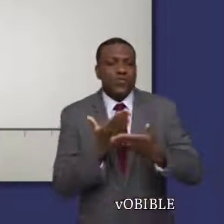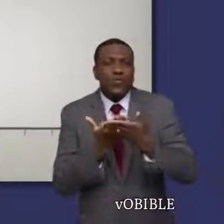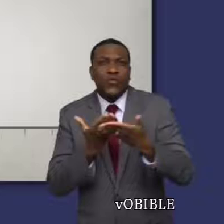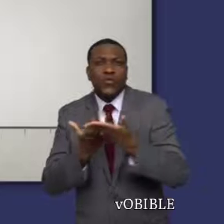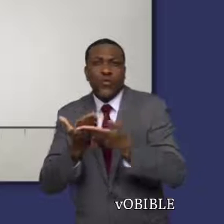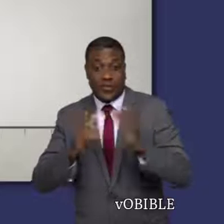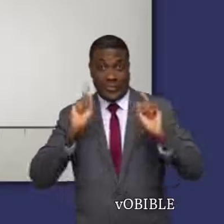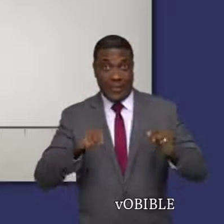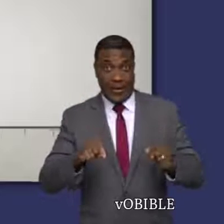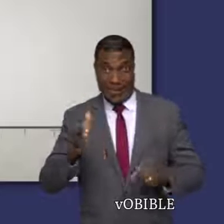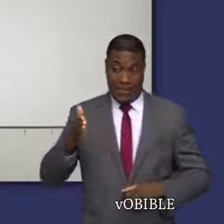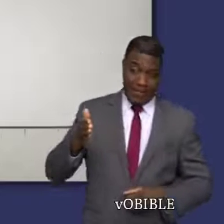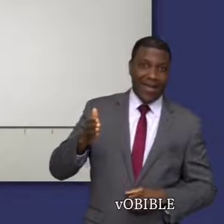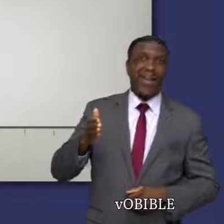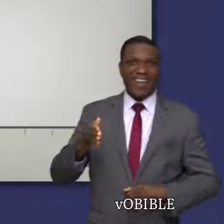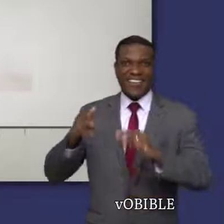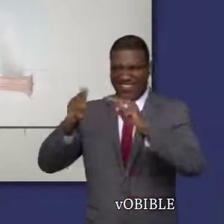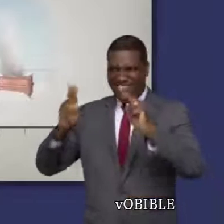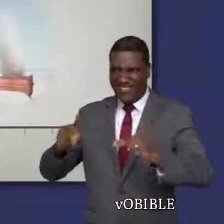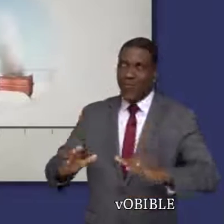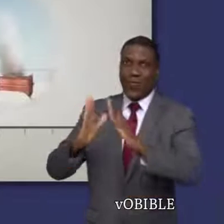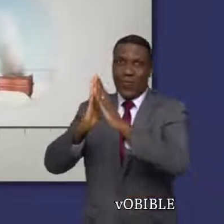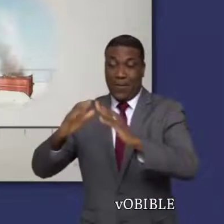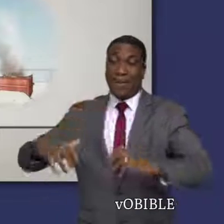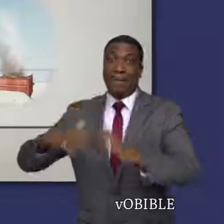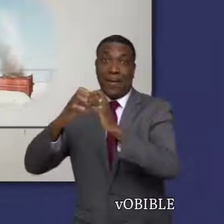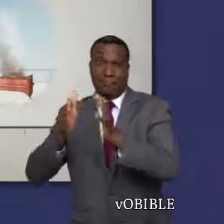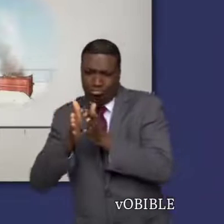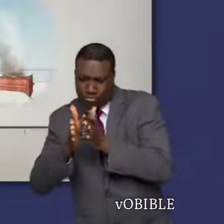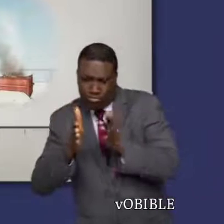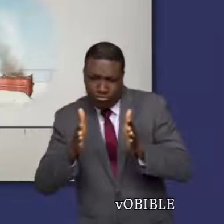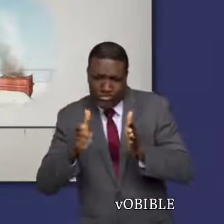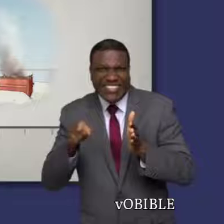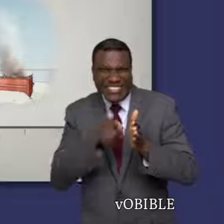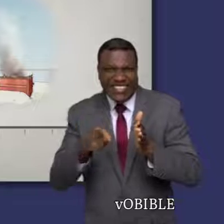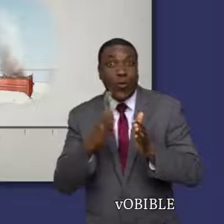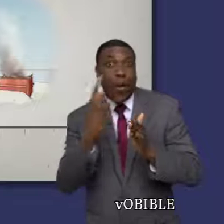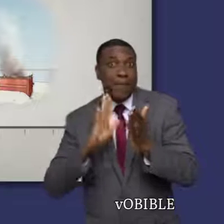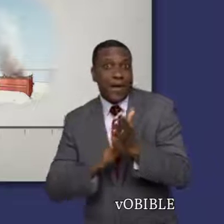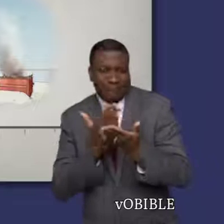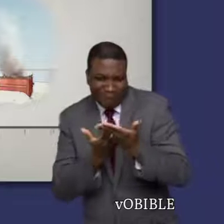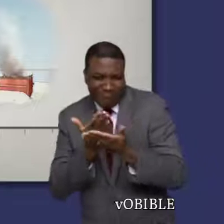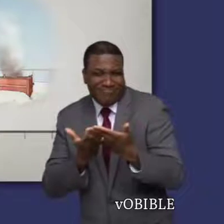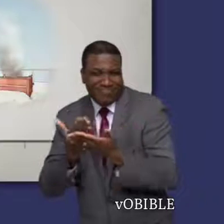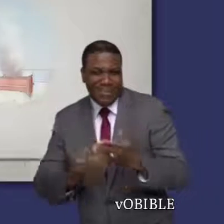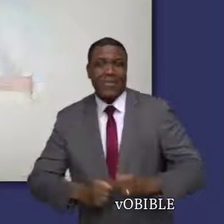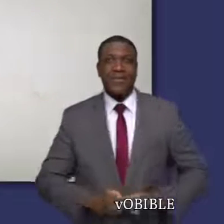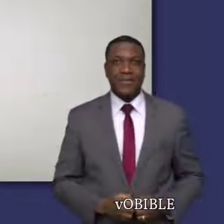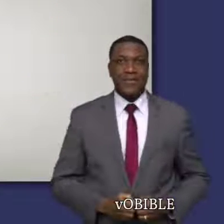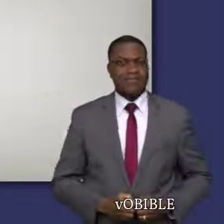Leviticus covers a period of about 1 month, describing the events immediately following the construction of the tabernacle.